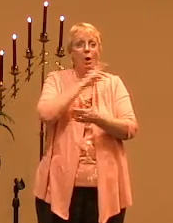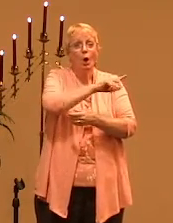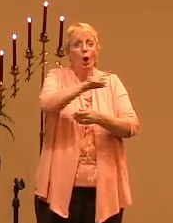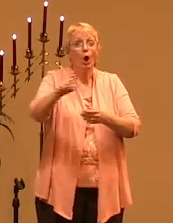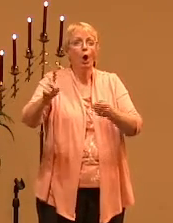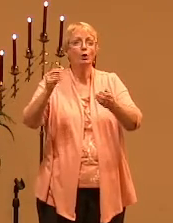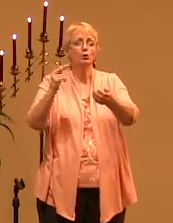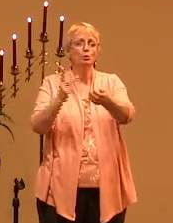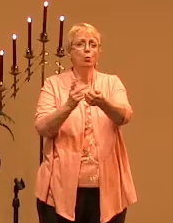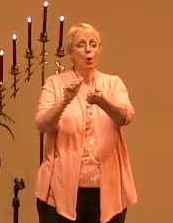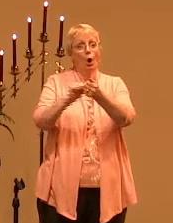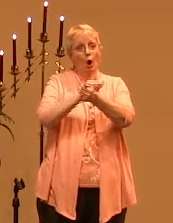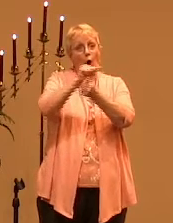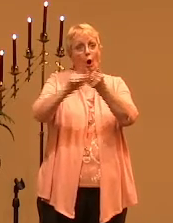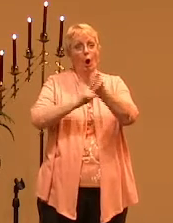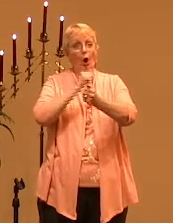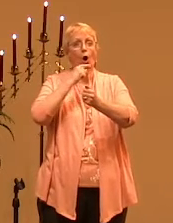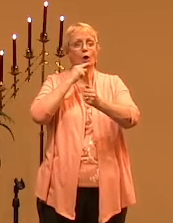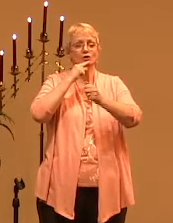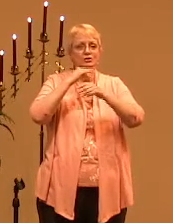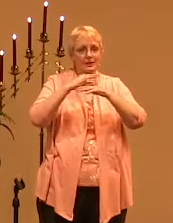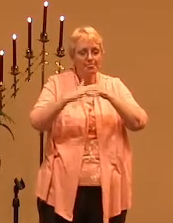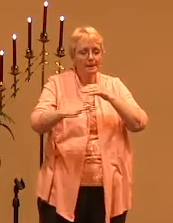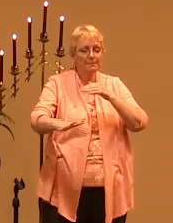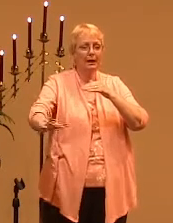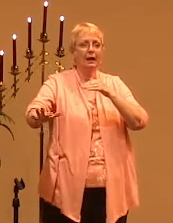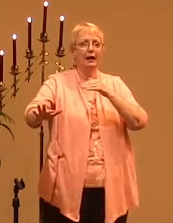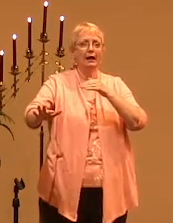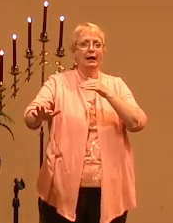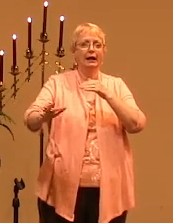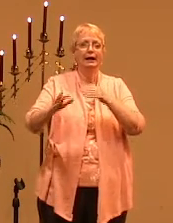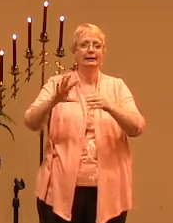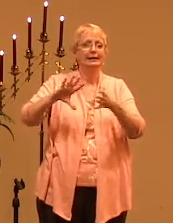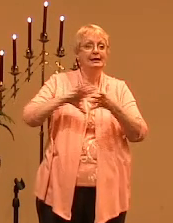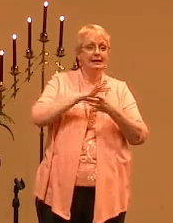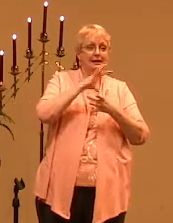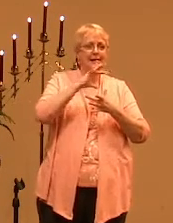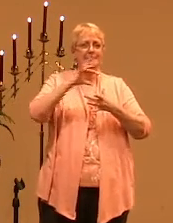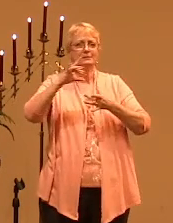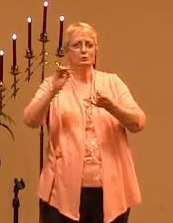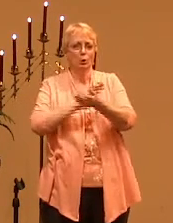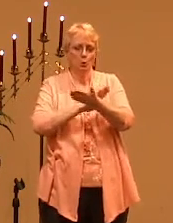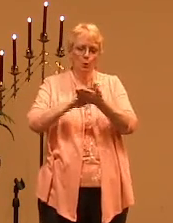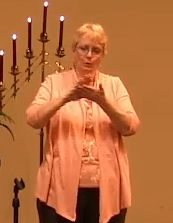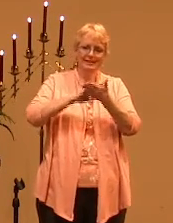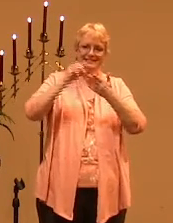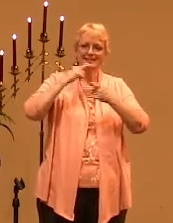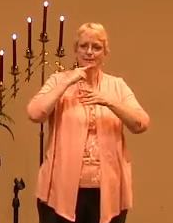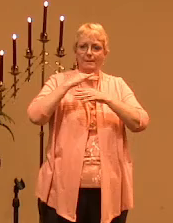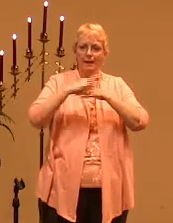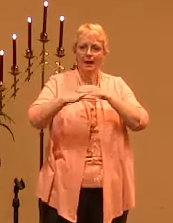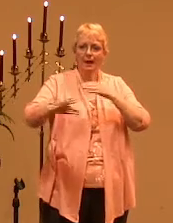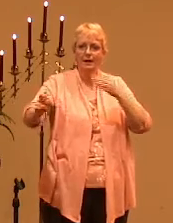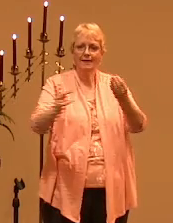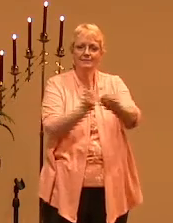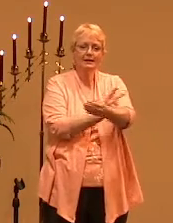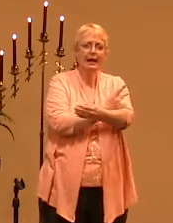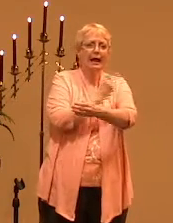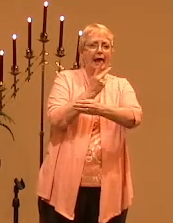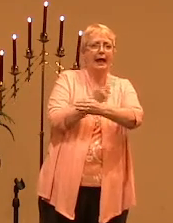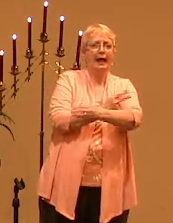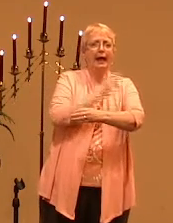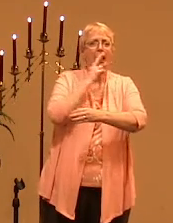Lamb? Oh, are you washed in the blood, in the soul-cleansing blood of